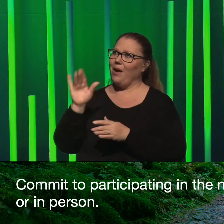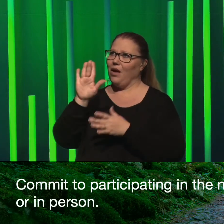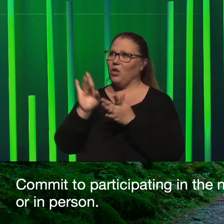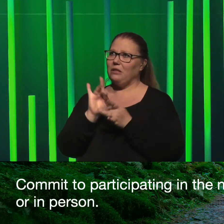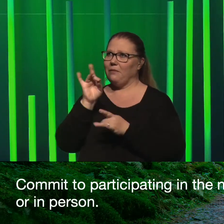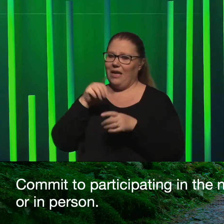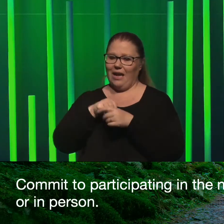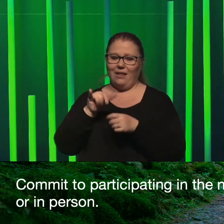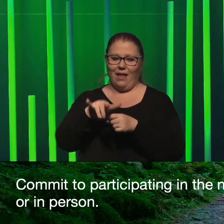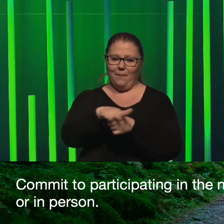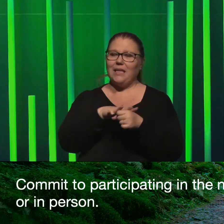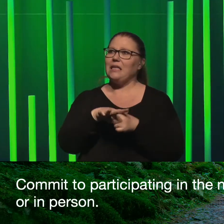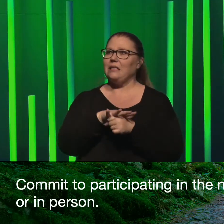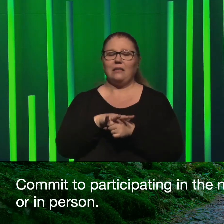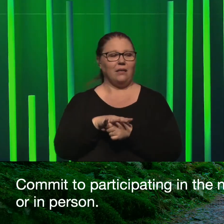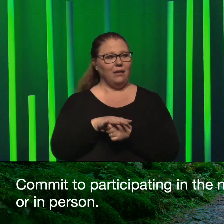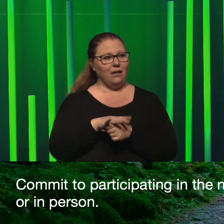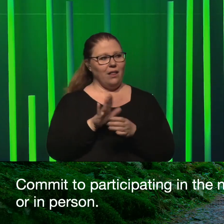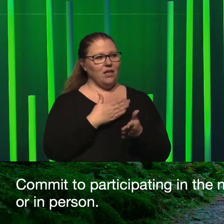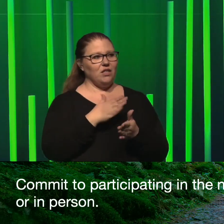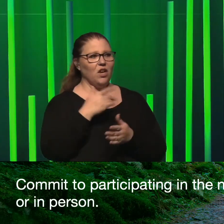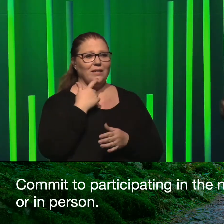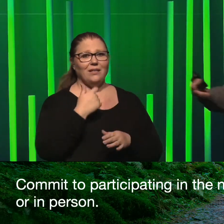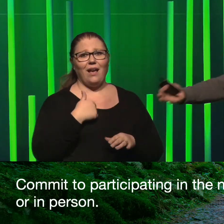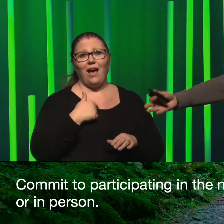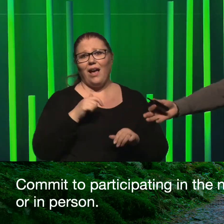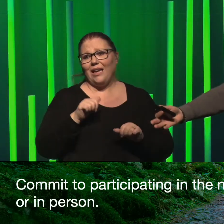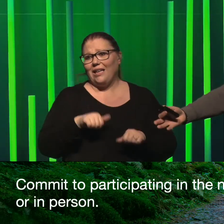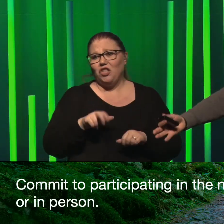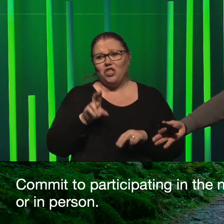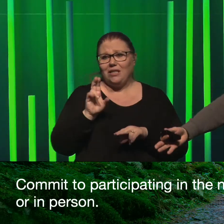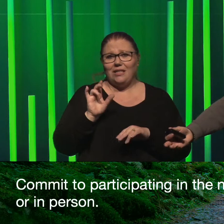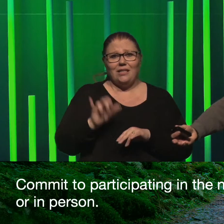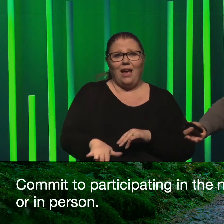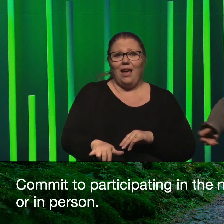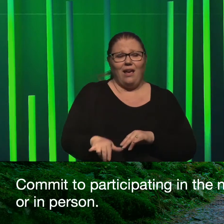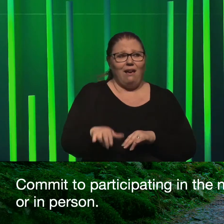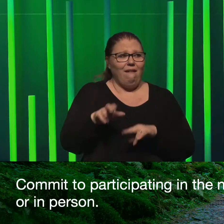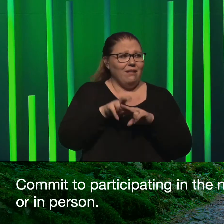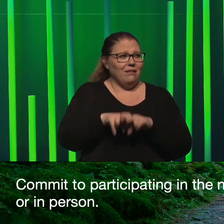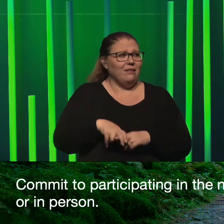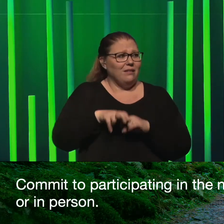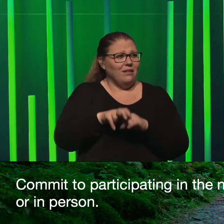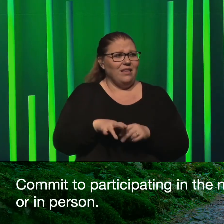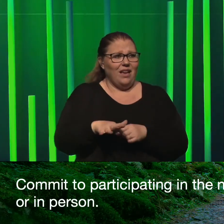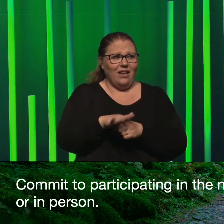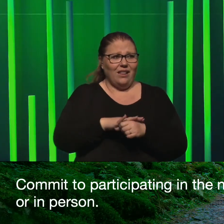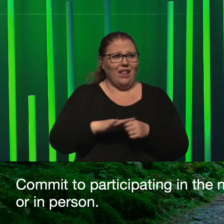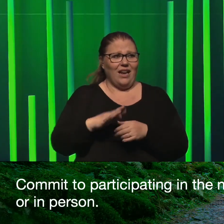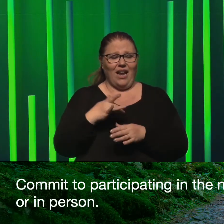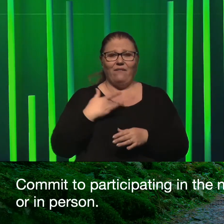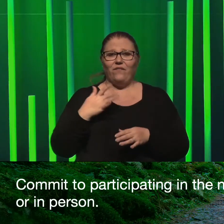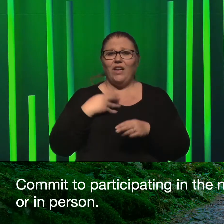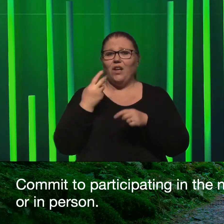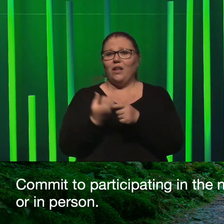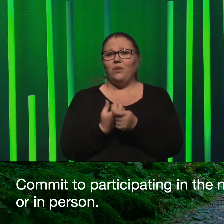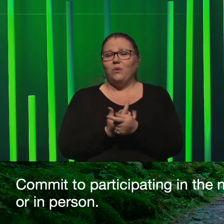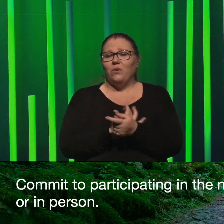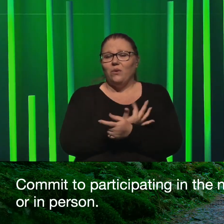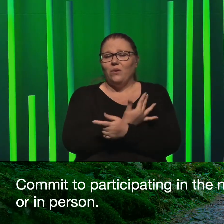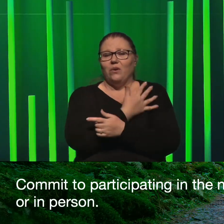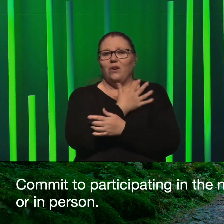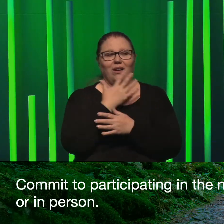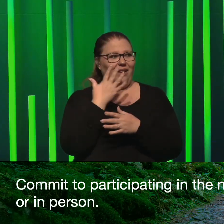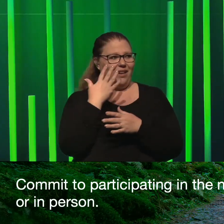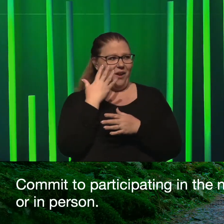that space. This song says I could just stay. I could just sit in this space and feel all the warm fuzzies y'all ever had. If you've been around church for a long